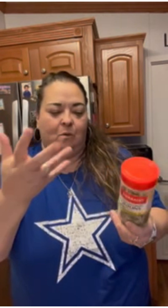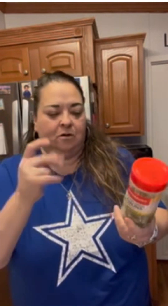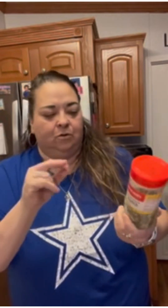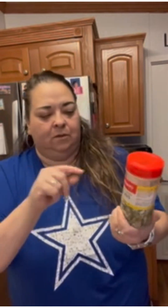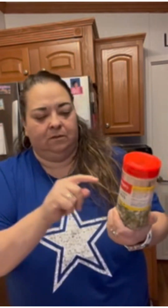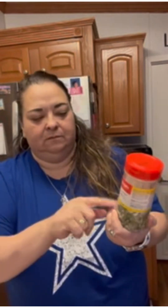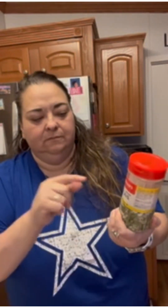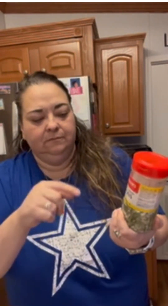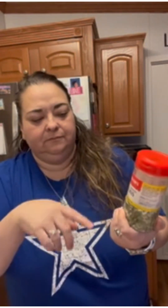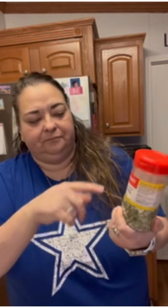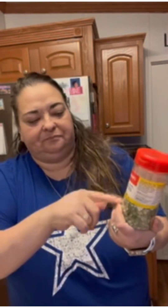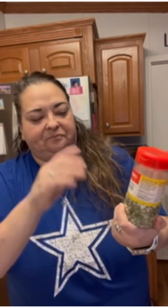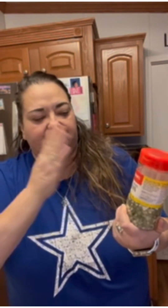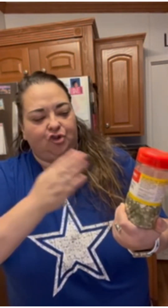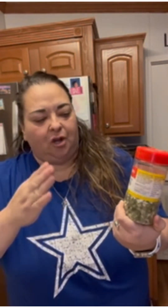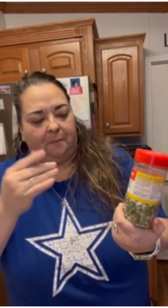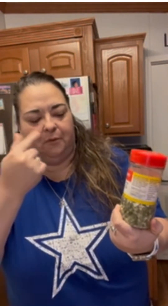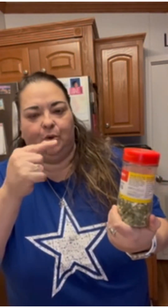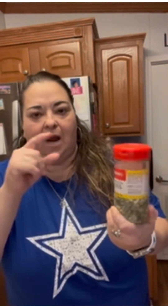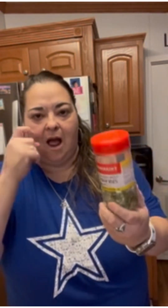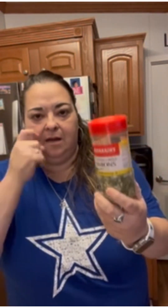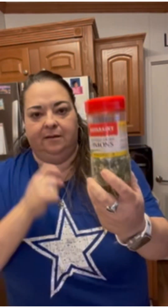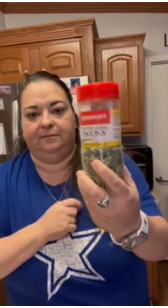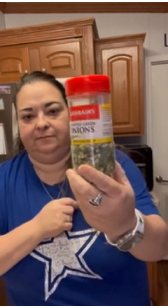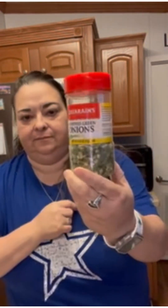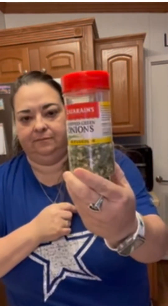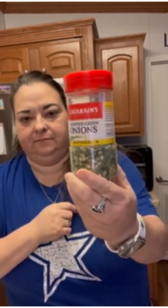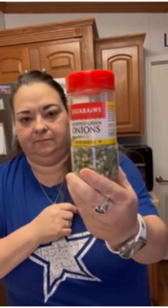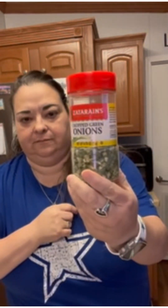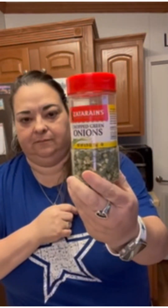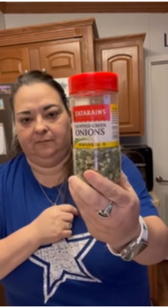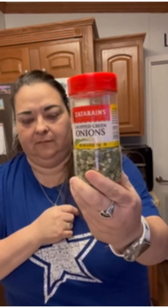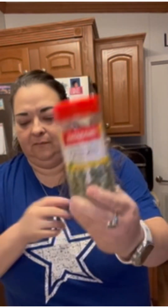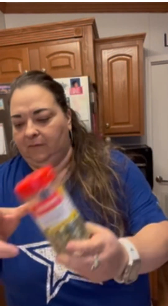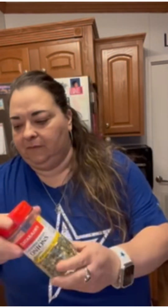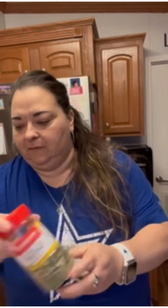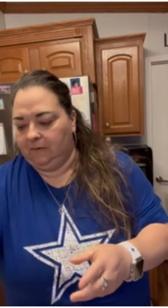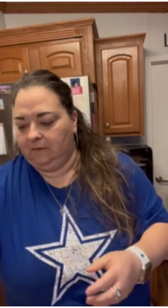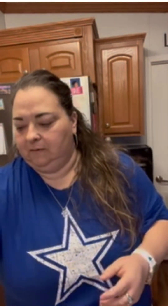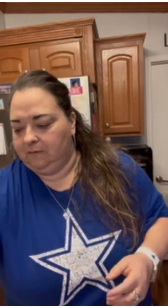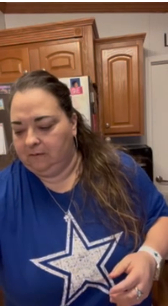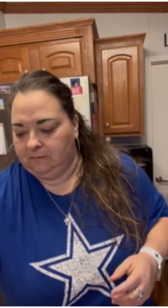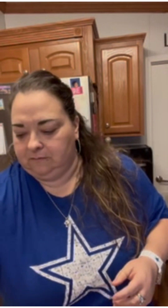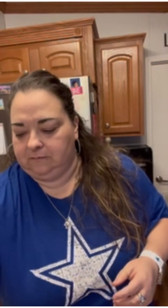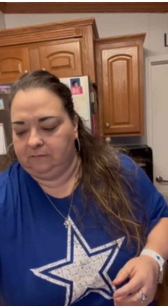You don't have to have this, but I like to put it in. Chopped green onion.